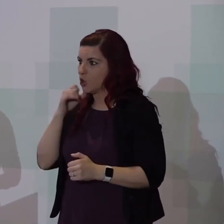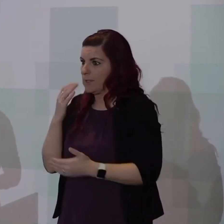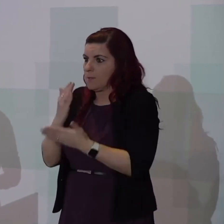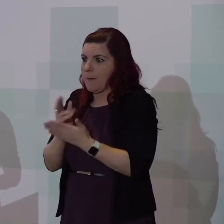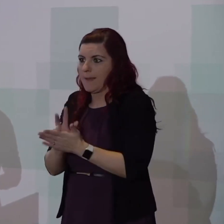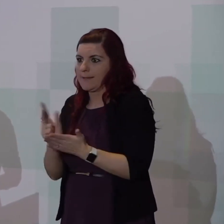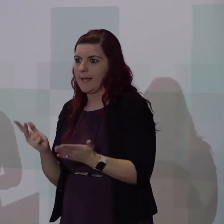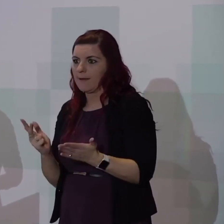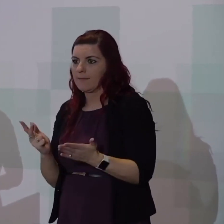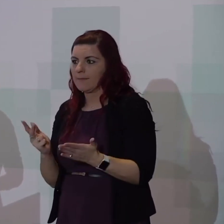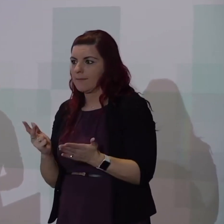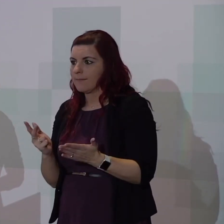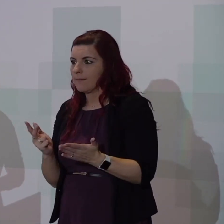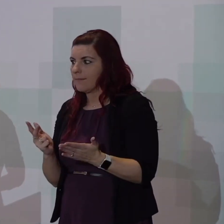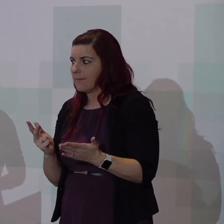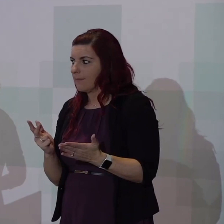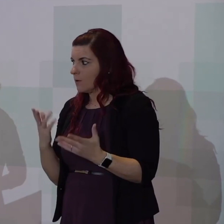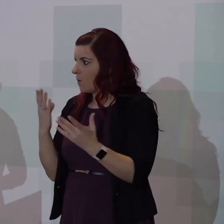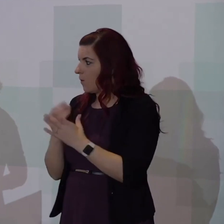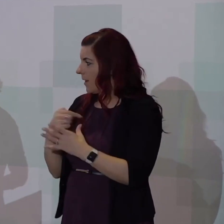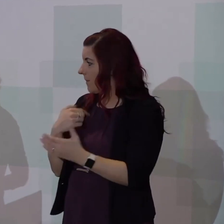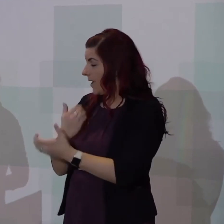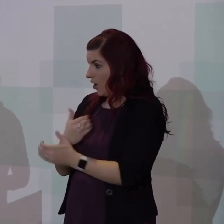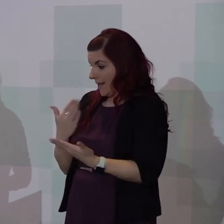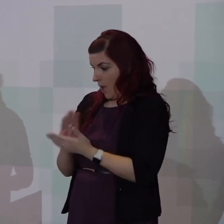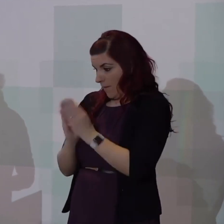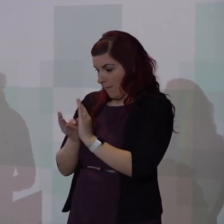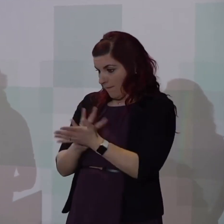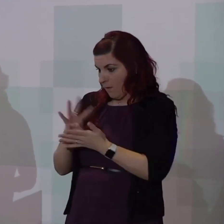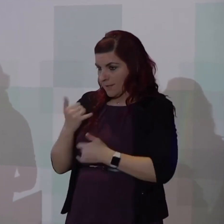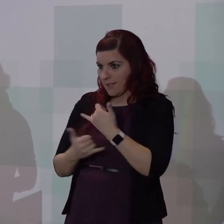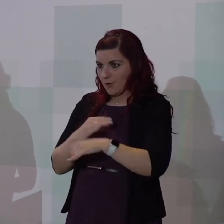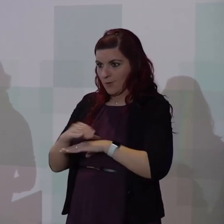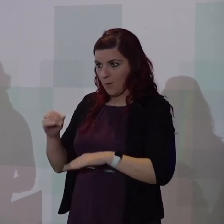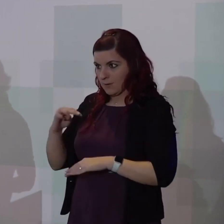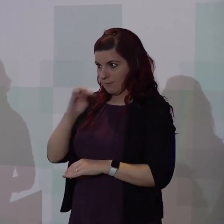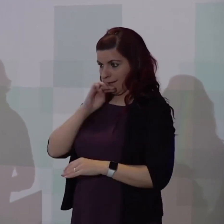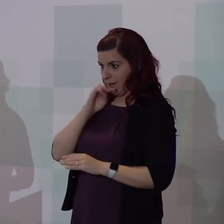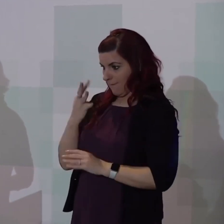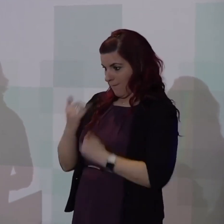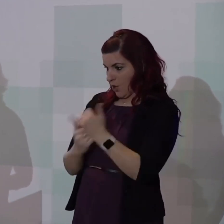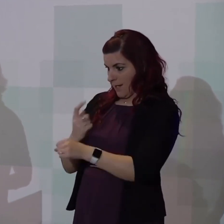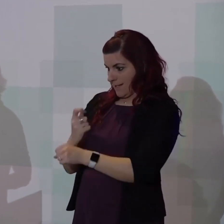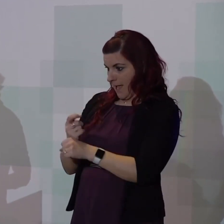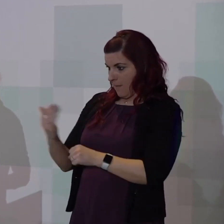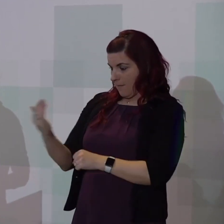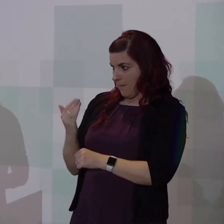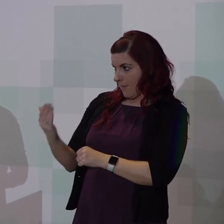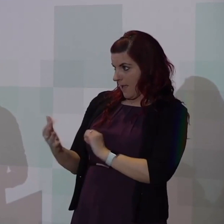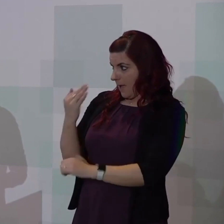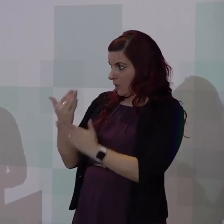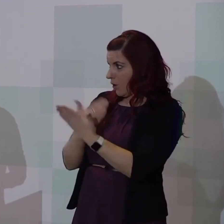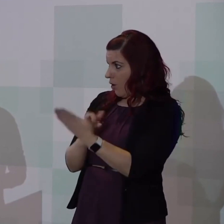And I suppose with my child now turning 14, we're facing, in 4 years' time, if the law is